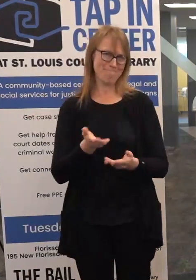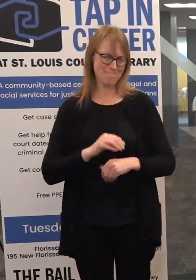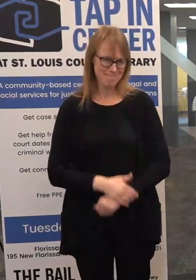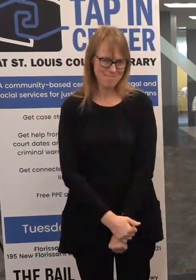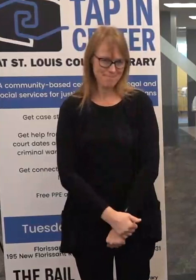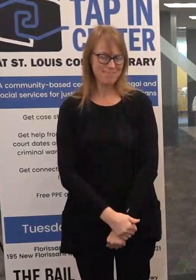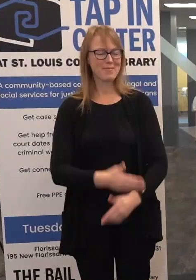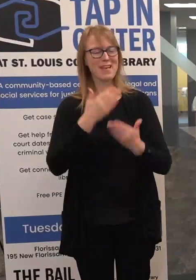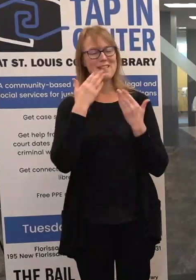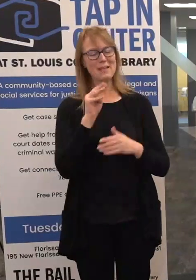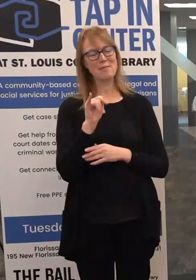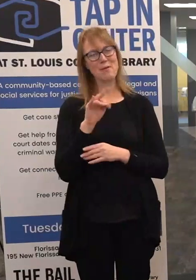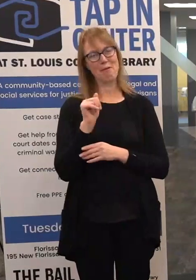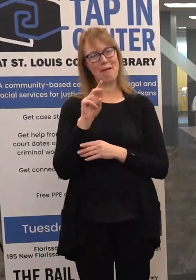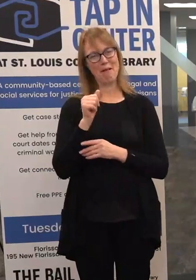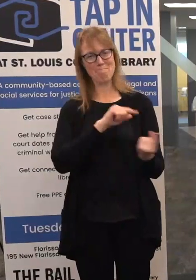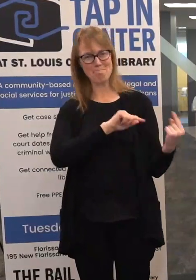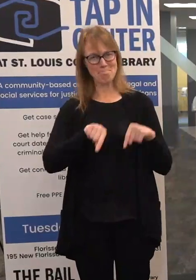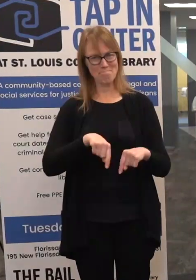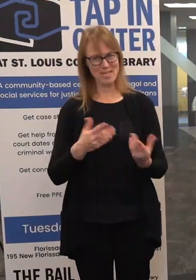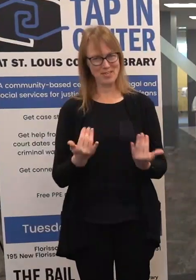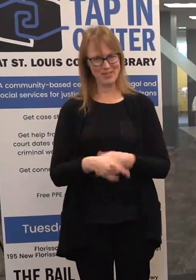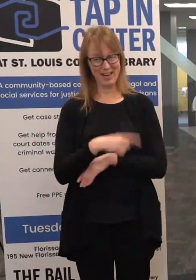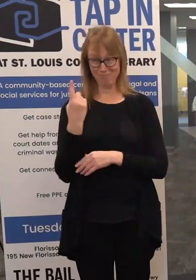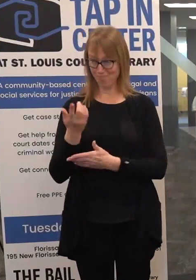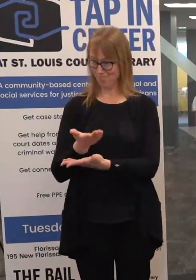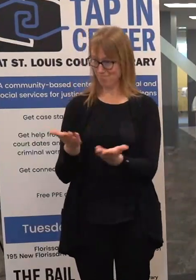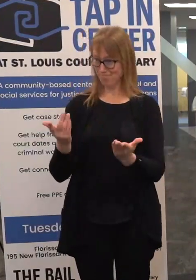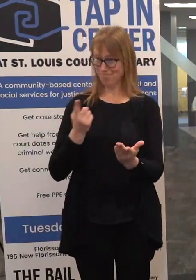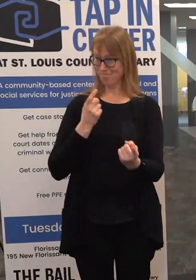And thanks, Miranda, for being with us here today, too. And we'd be glad to answer any questions.